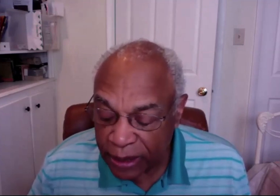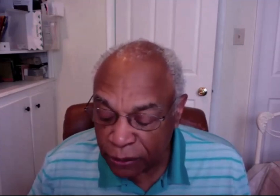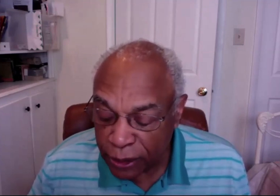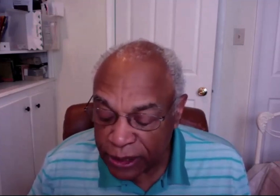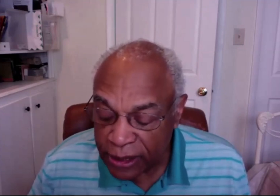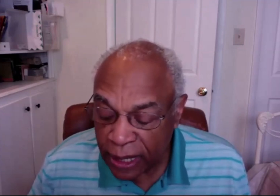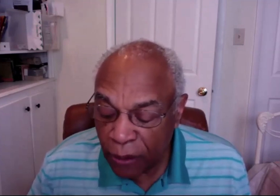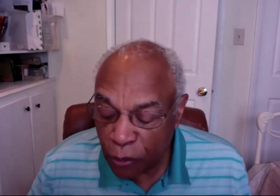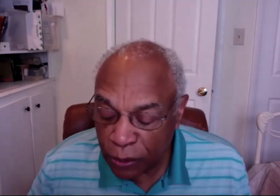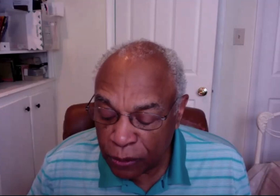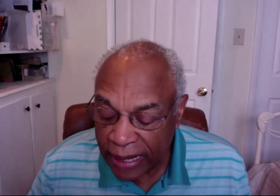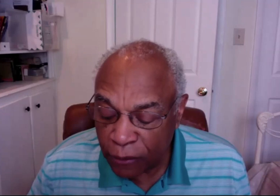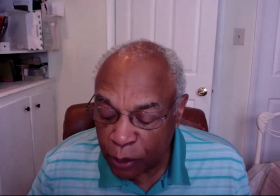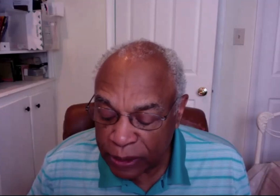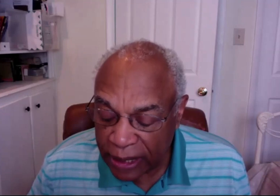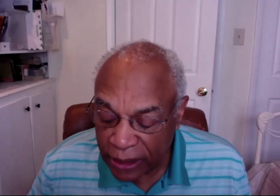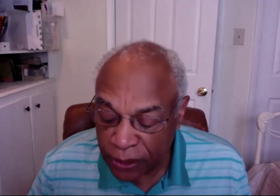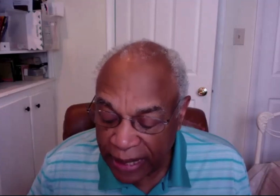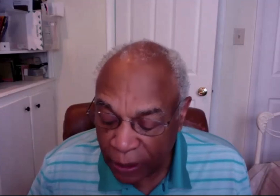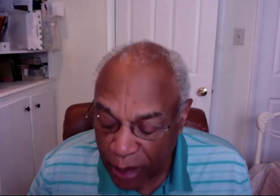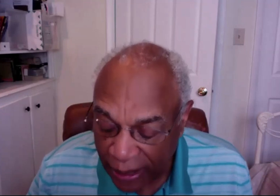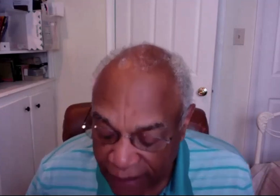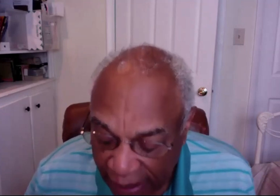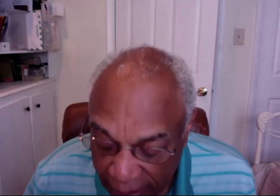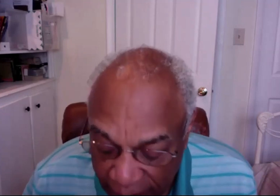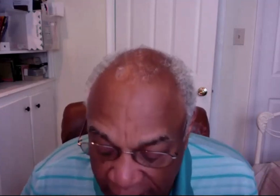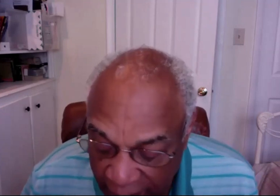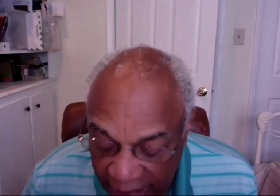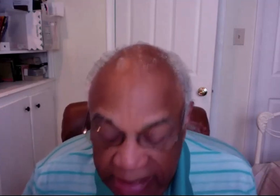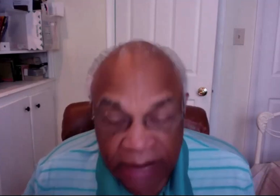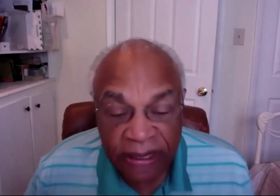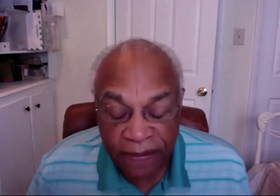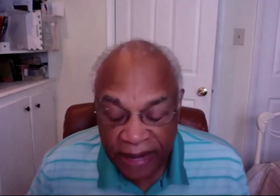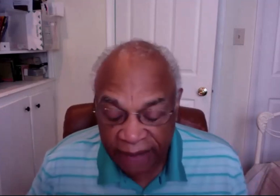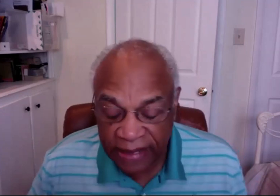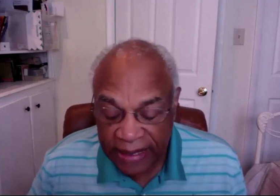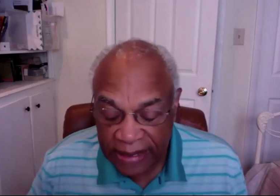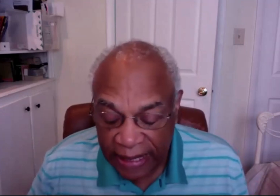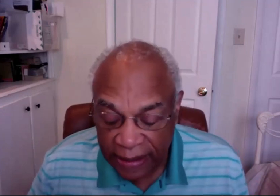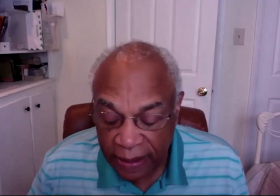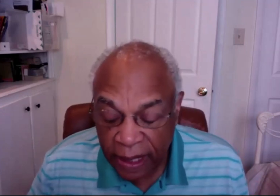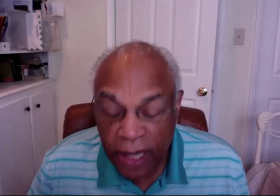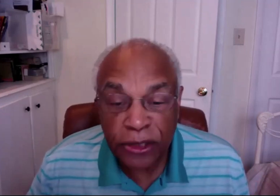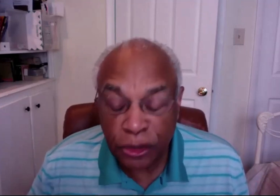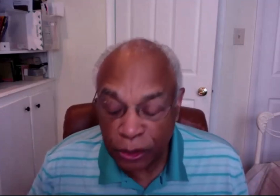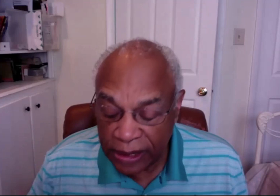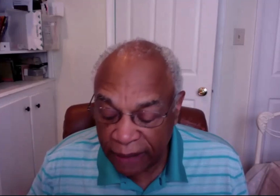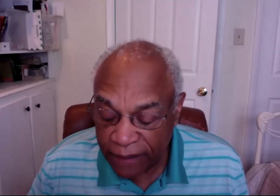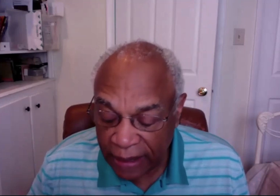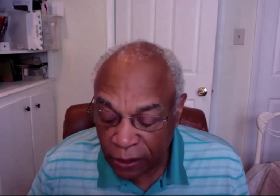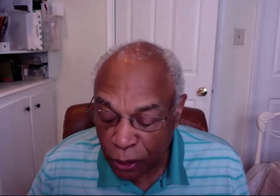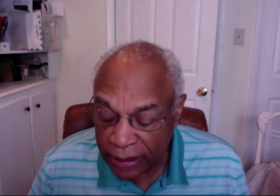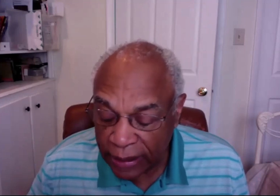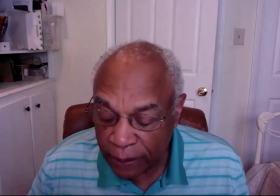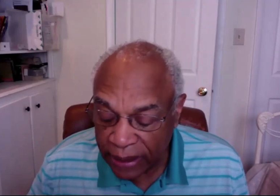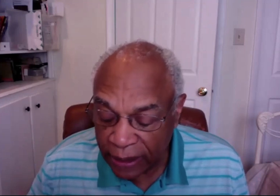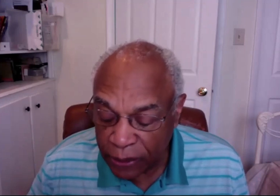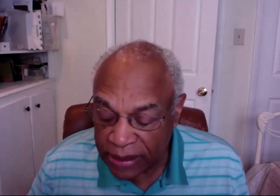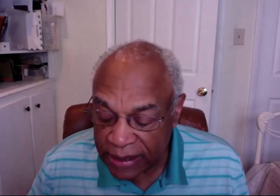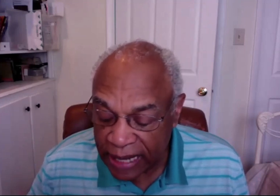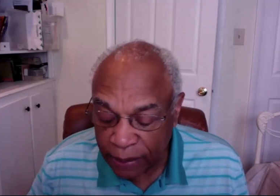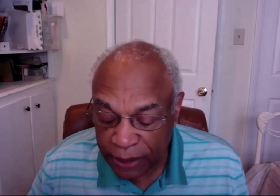spread across the country like wildfire. And 75 days later, the Student Nonviolent Coordinating